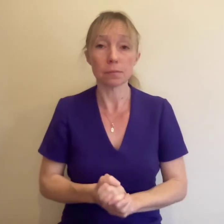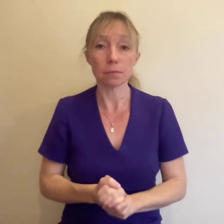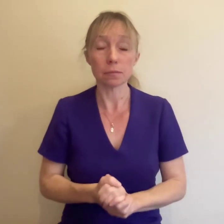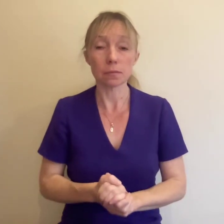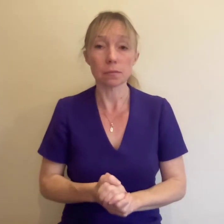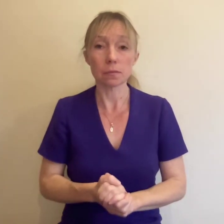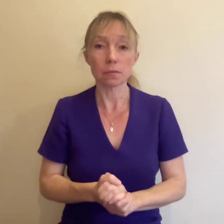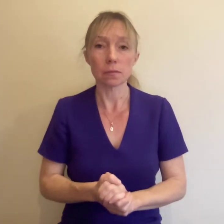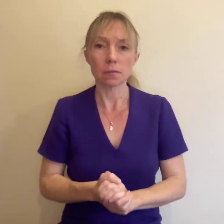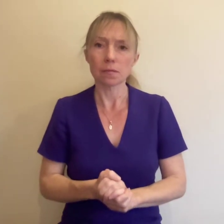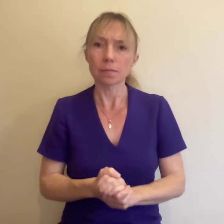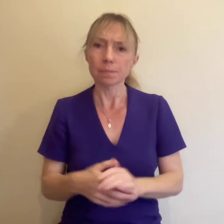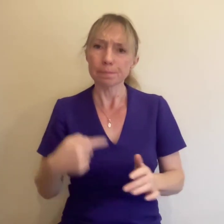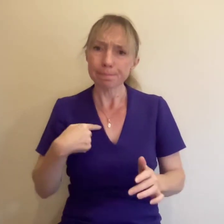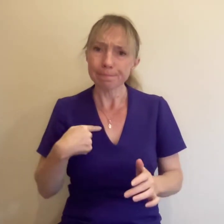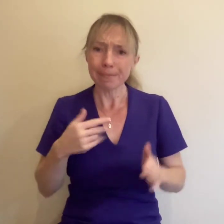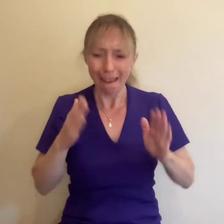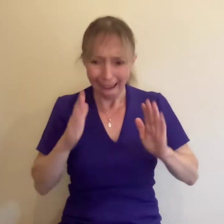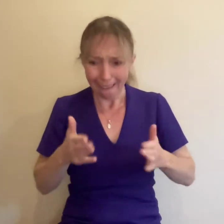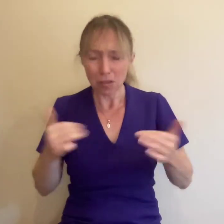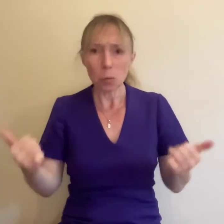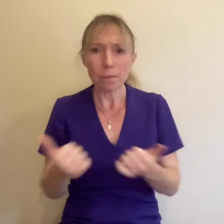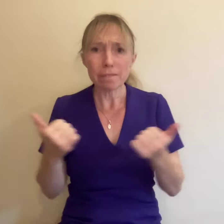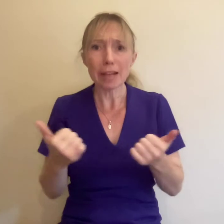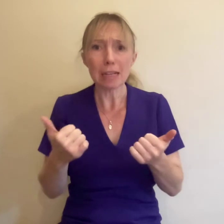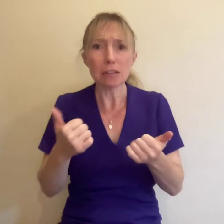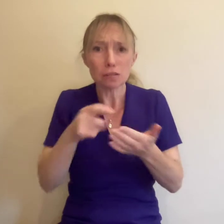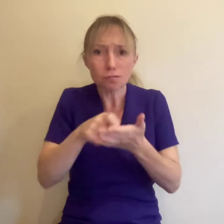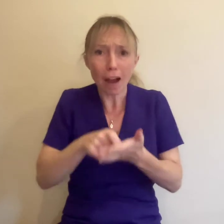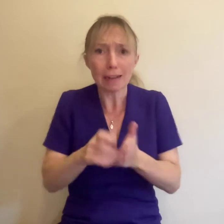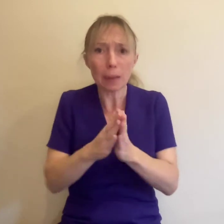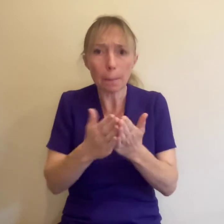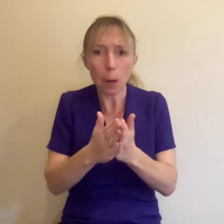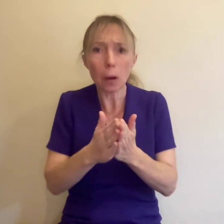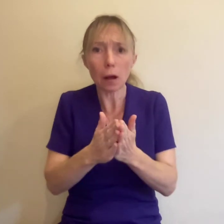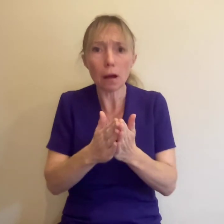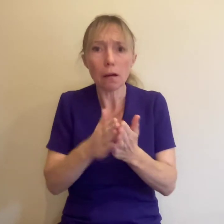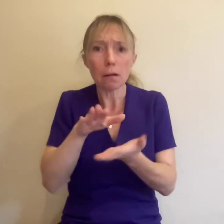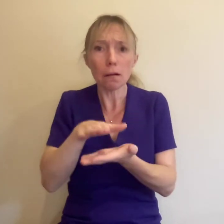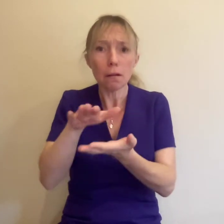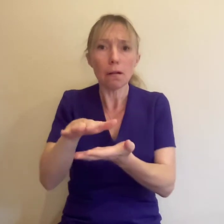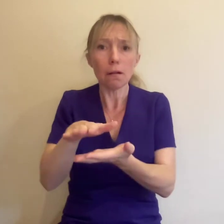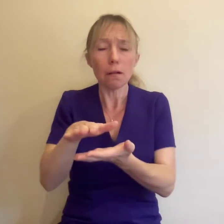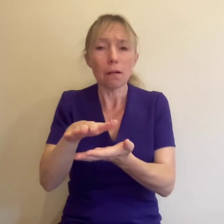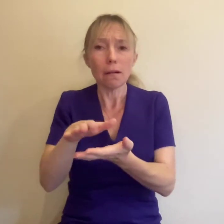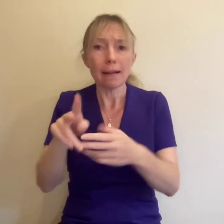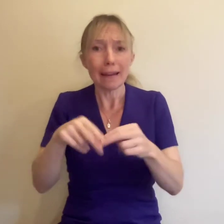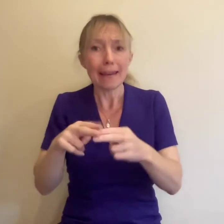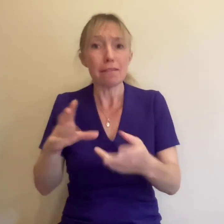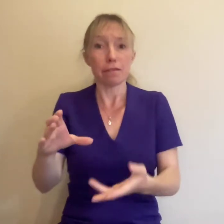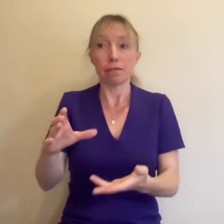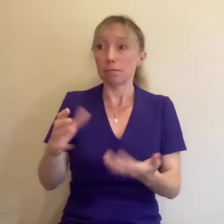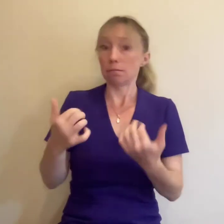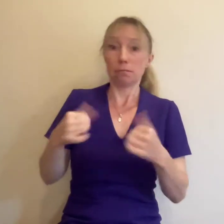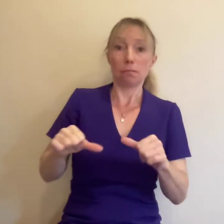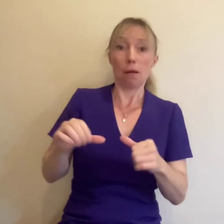Do I have to finish writing a book if I get a bursary? No. The Early Career Bursary programme is focused on